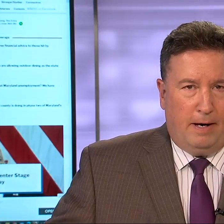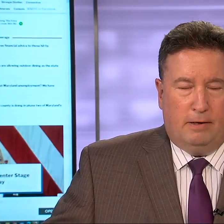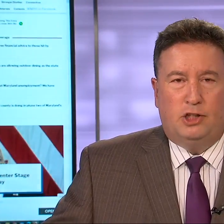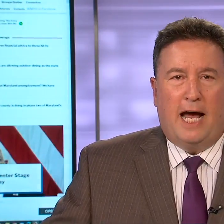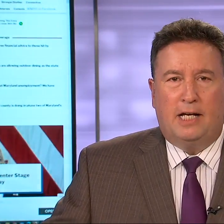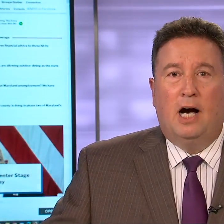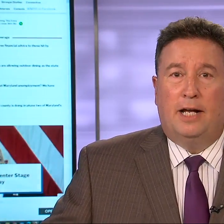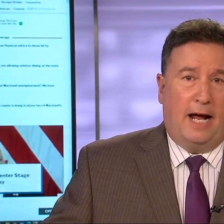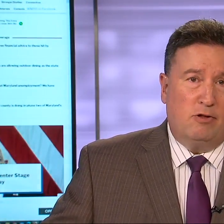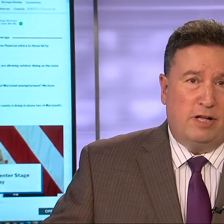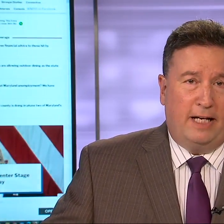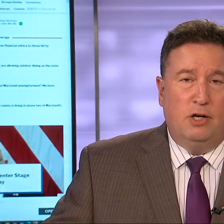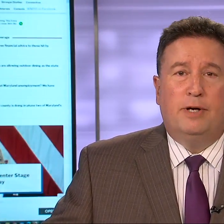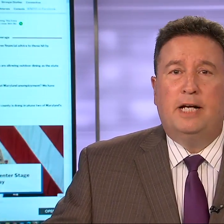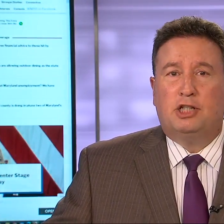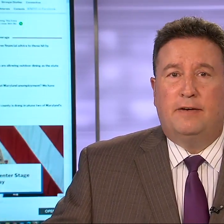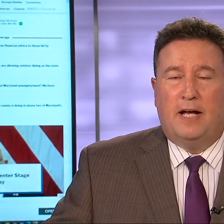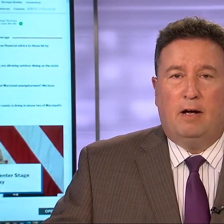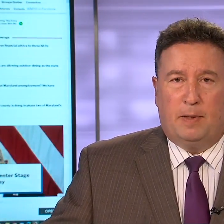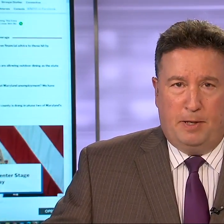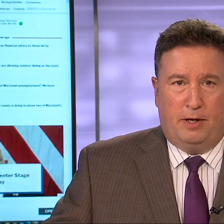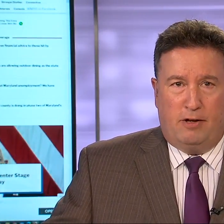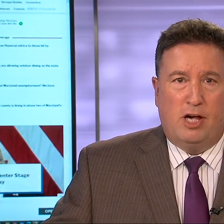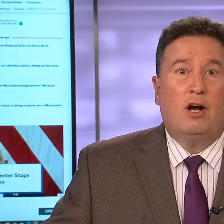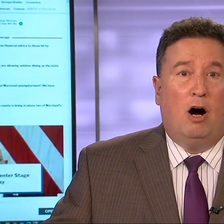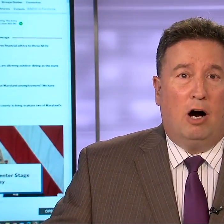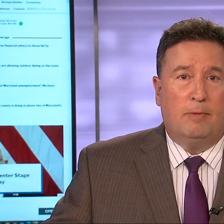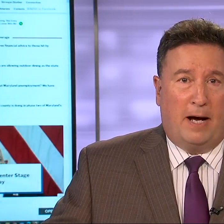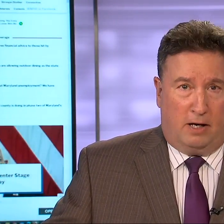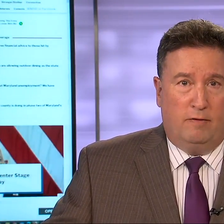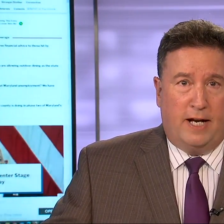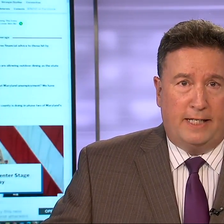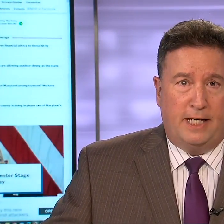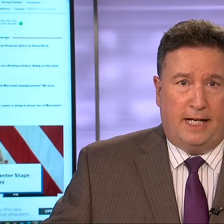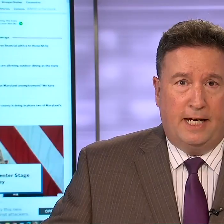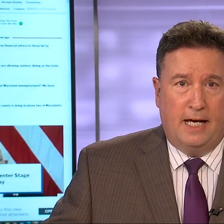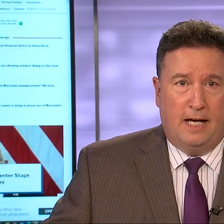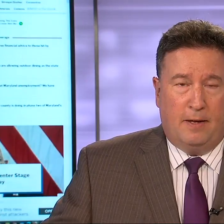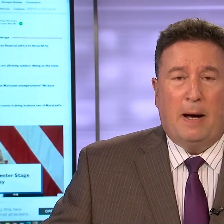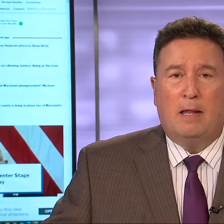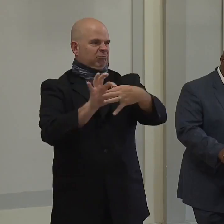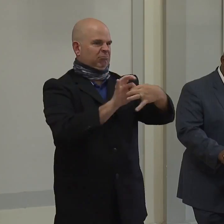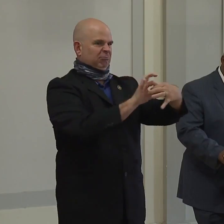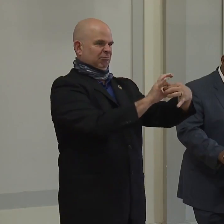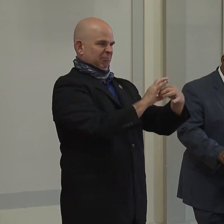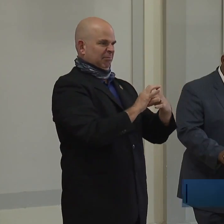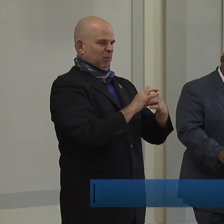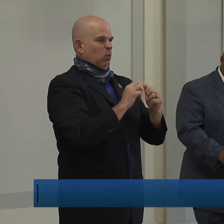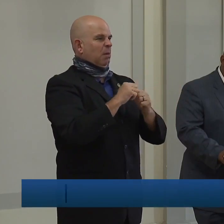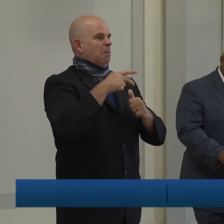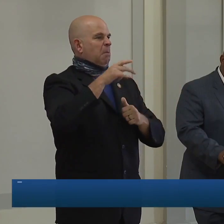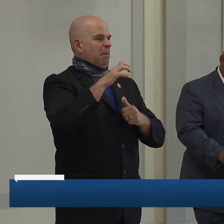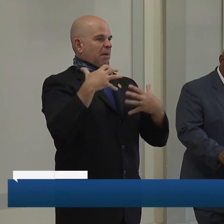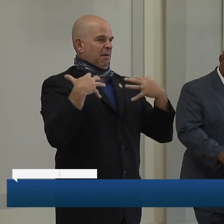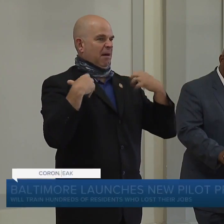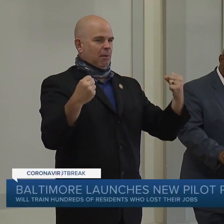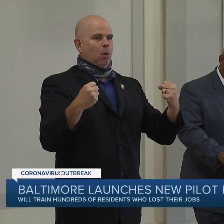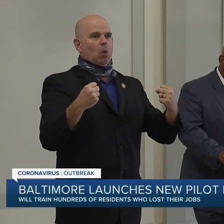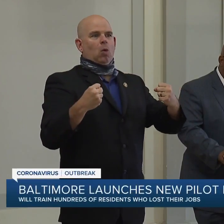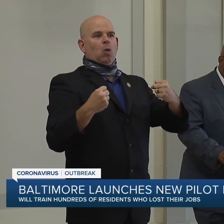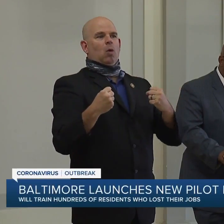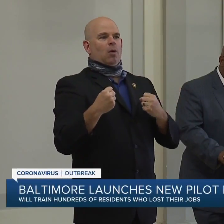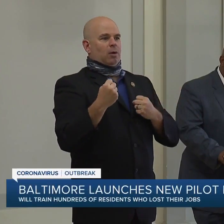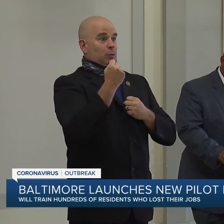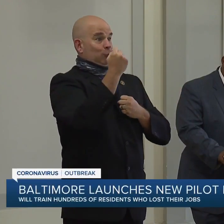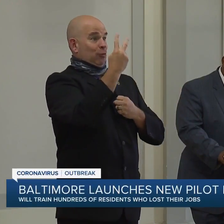And today Mayor Jack Young announced a new initiative to help communities hit hard by COVID-19. The pilot program is called the Baltimore Health Corps.